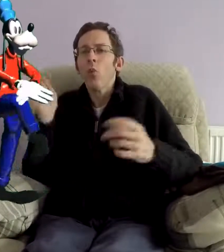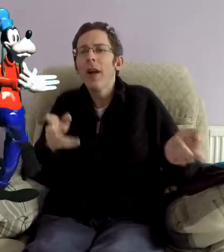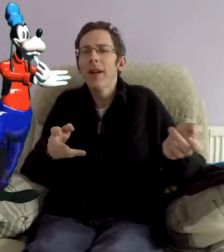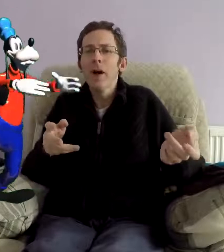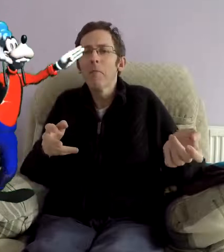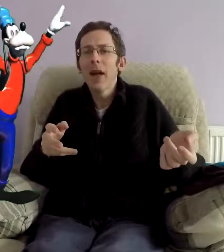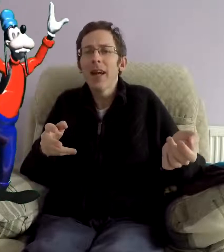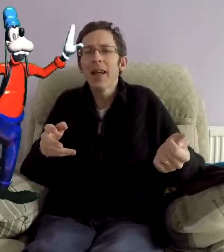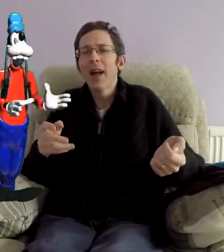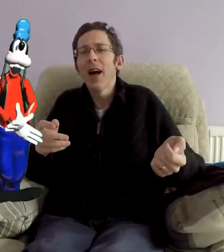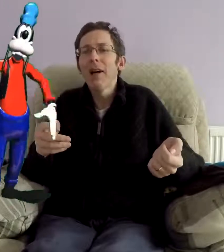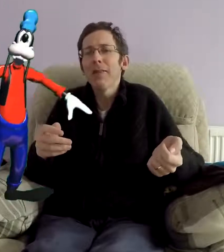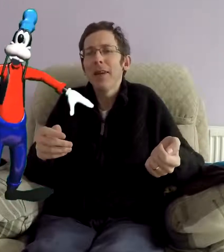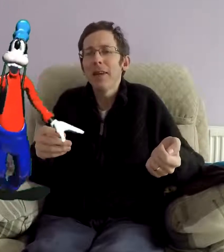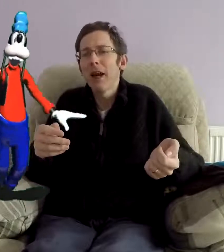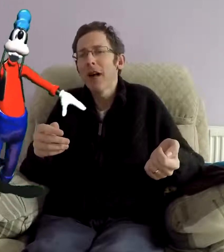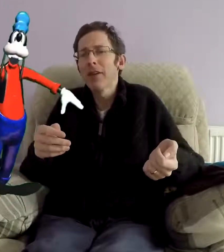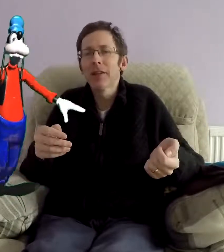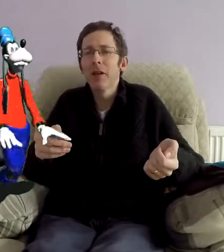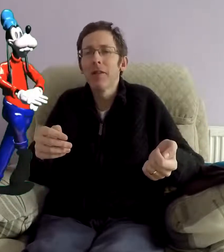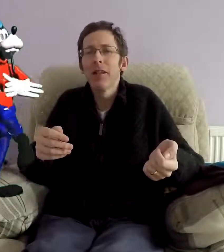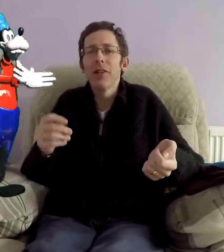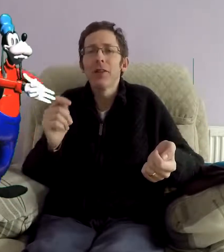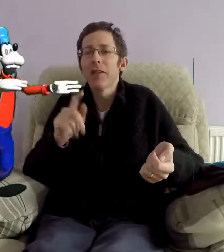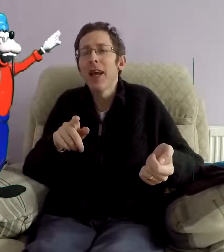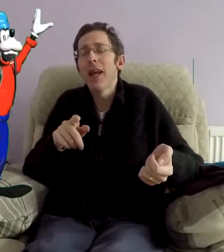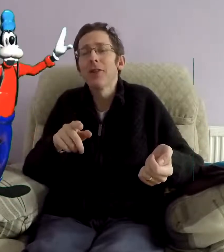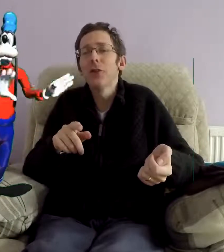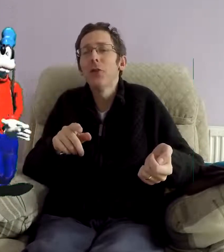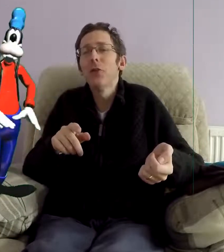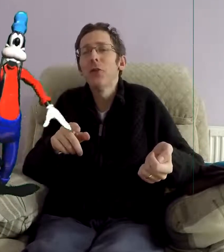Wake up, Maggie, I think I've got something to say to you.